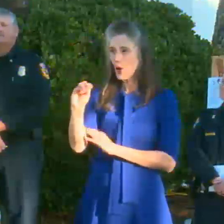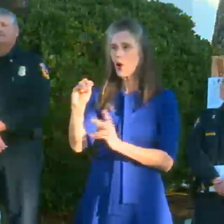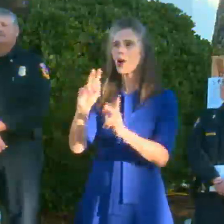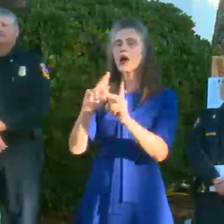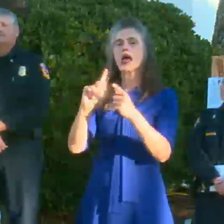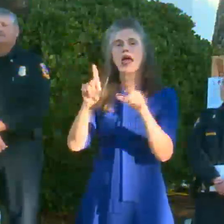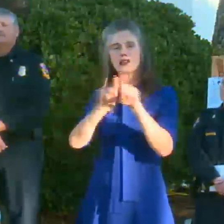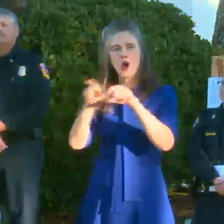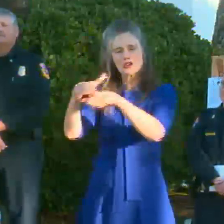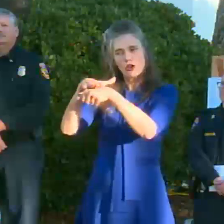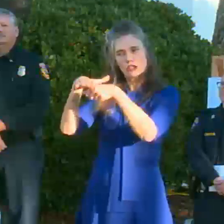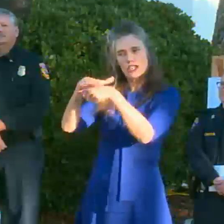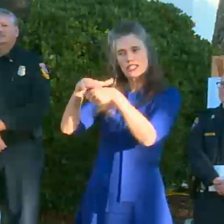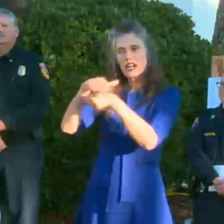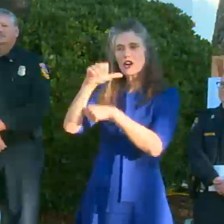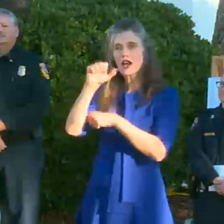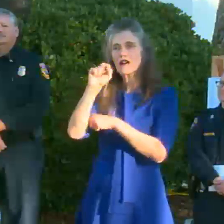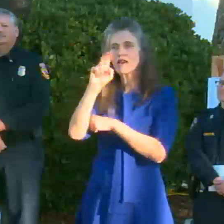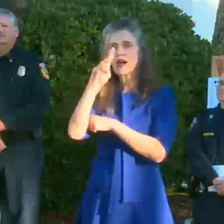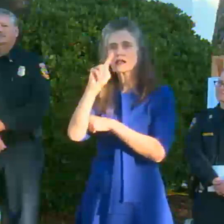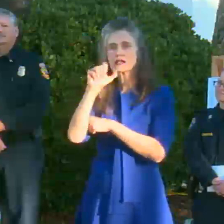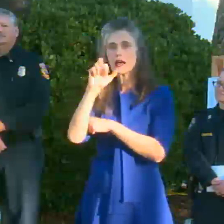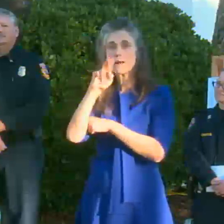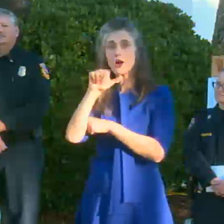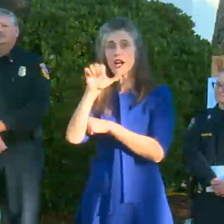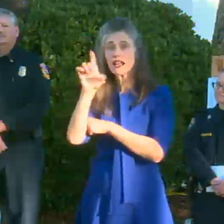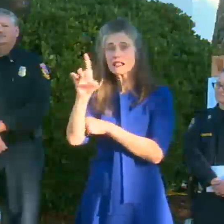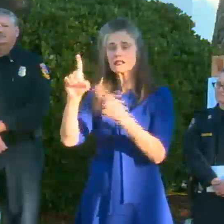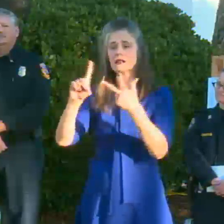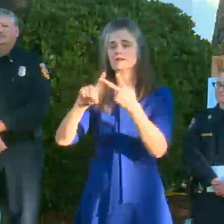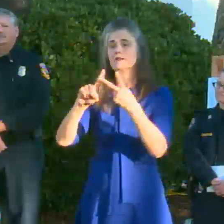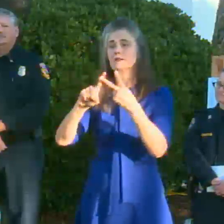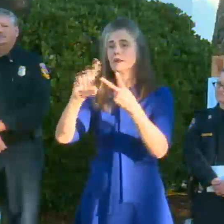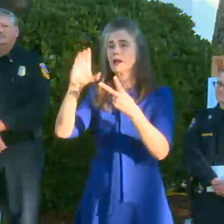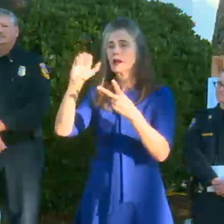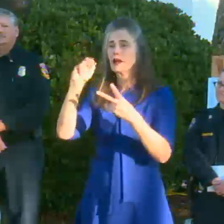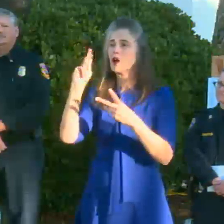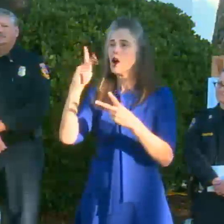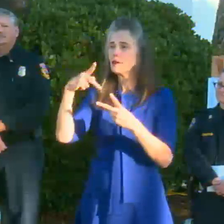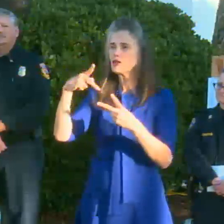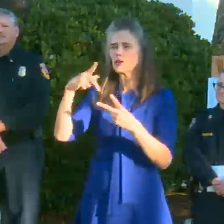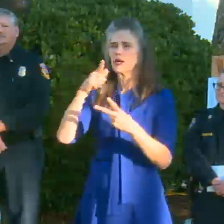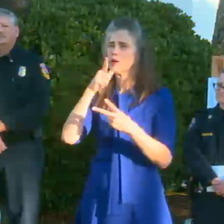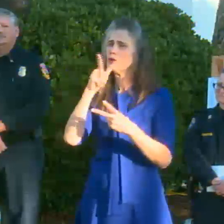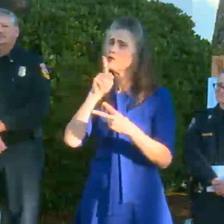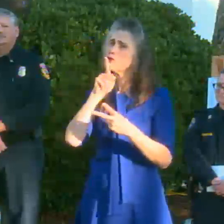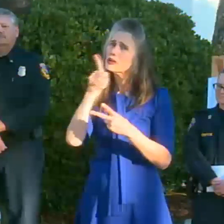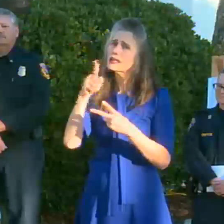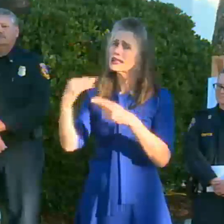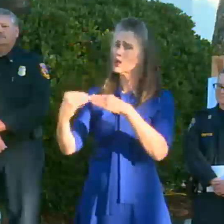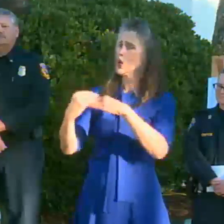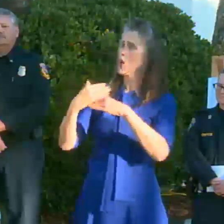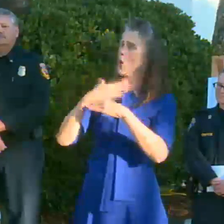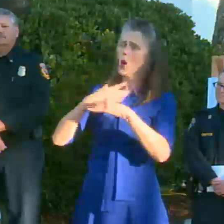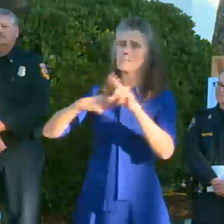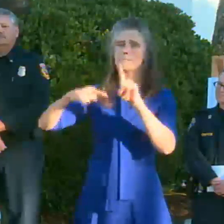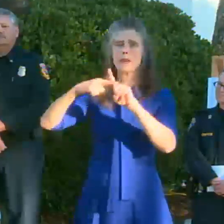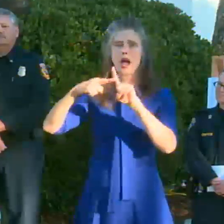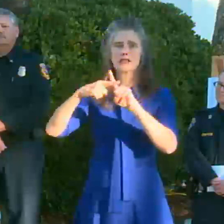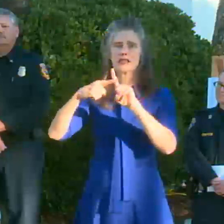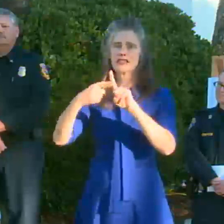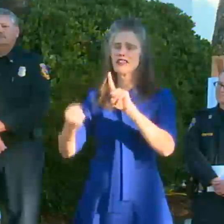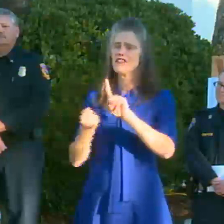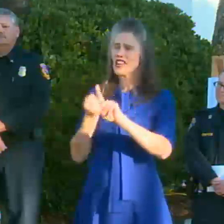and Carpinteria, who have had such an impact in this difficult time. And we also want